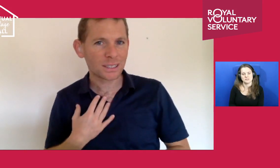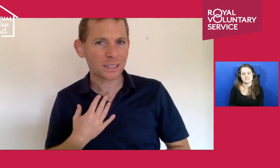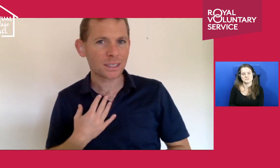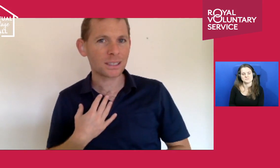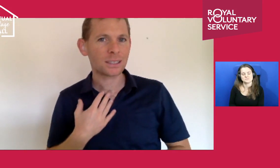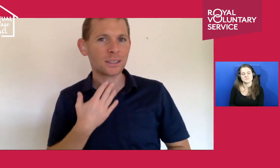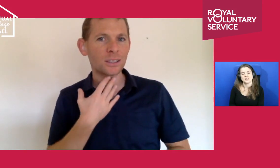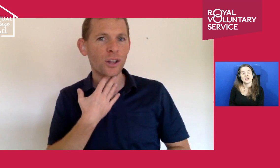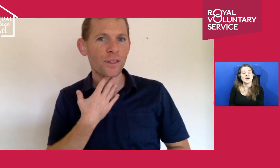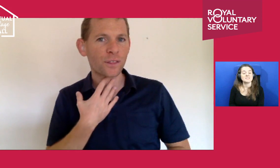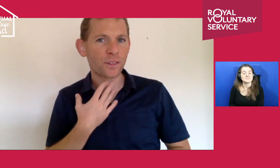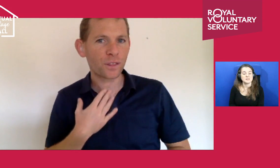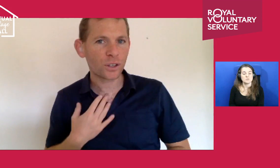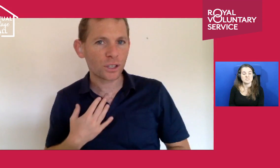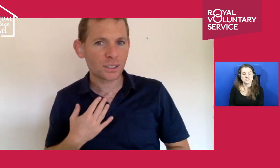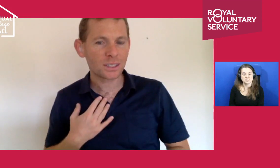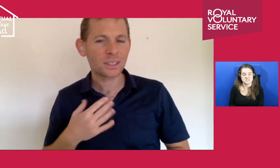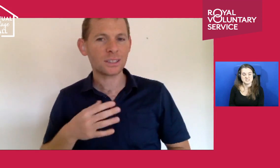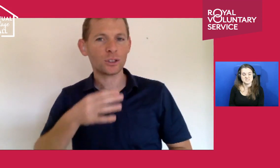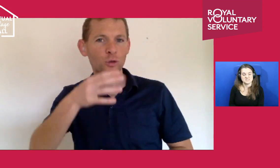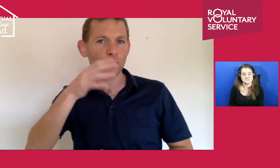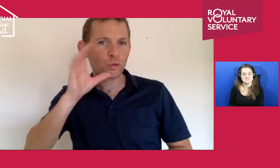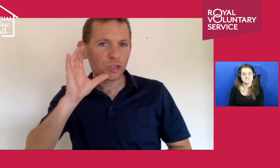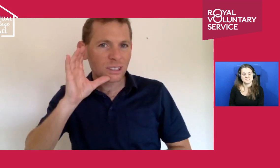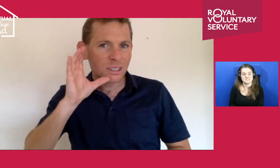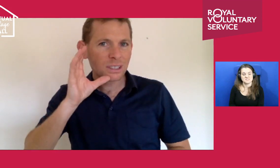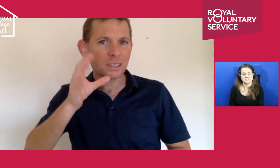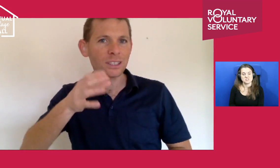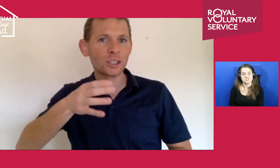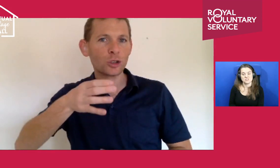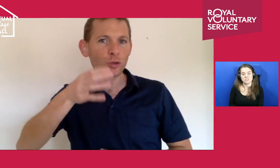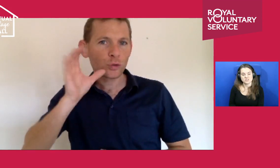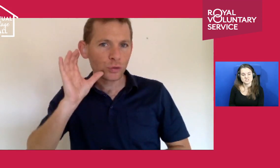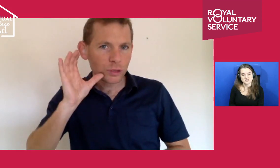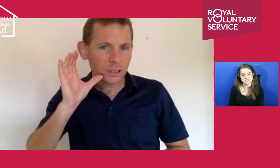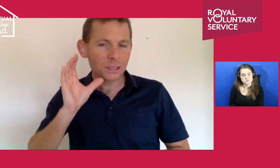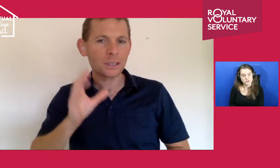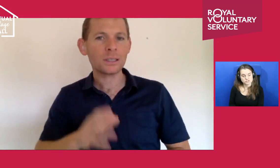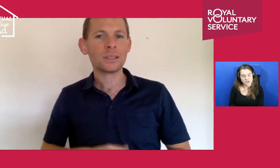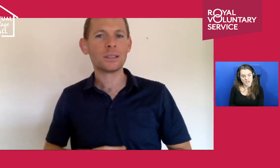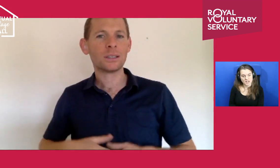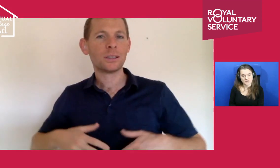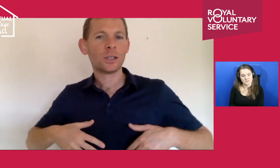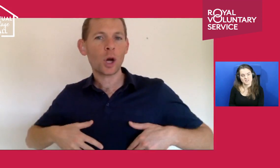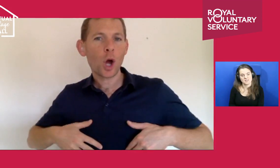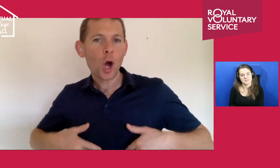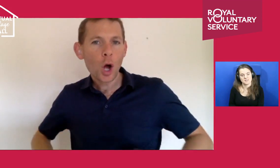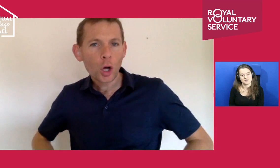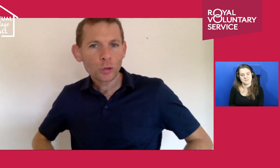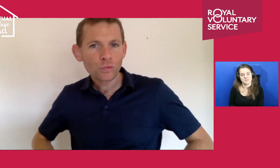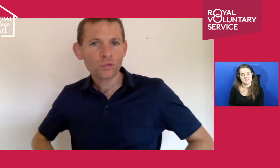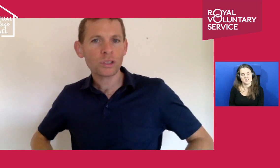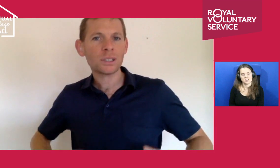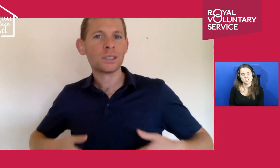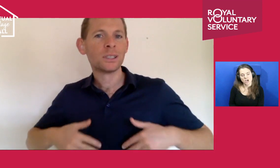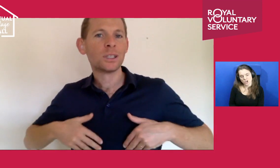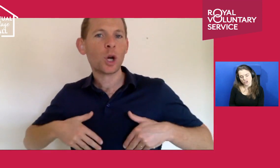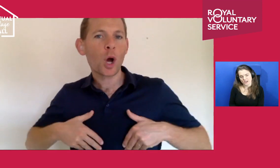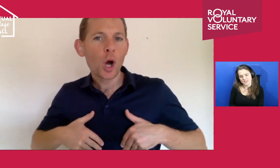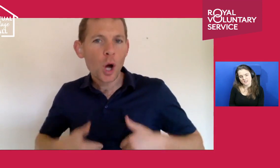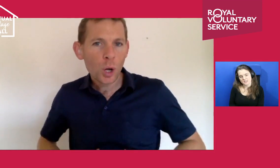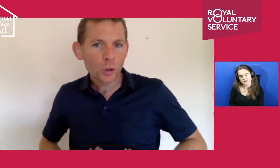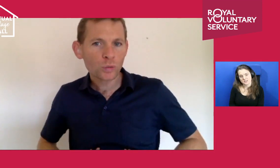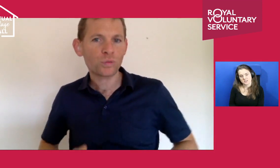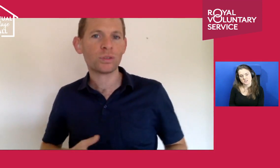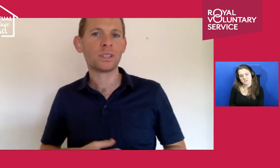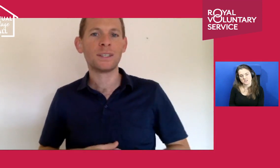problem is. And same with thirsty. Yeah, thirsty. Do you want a drink? Are you